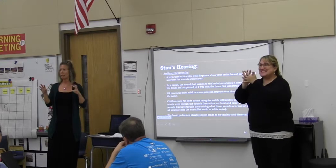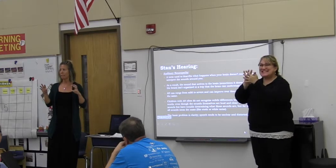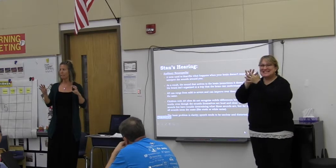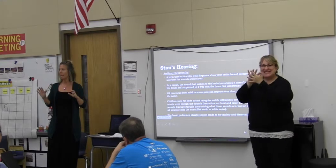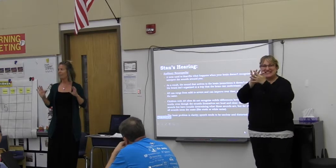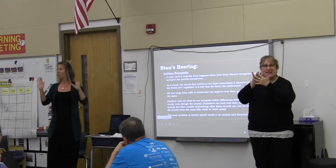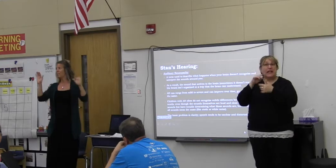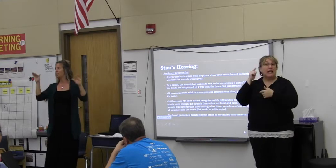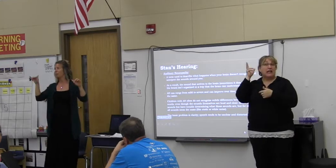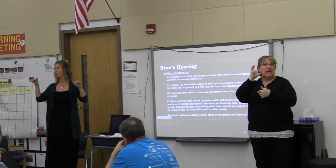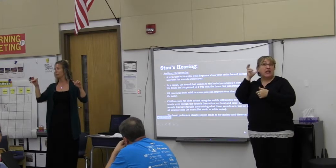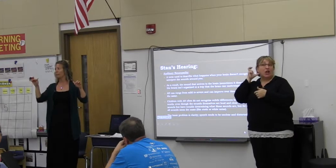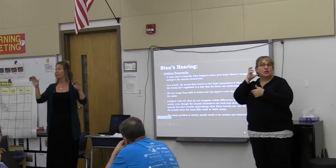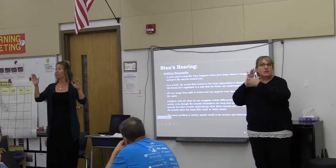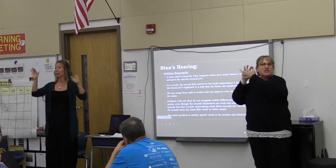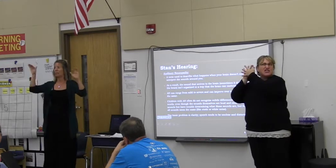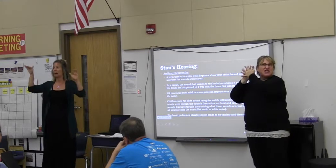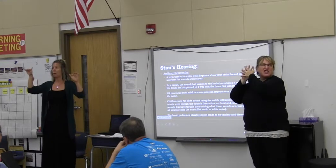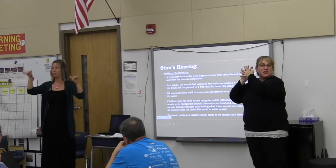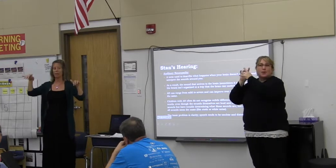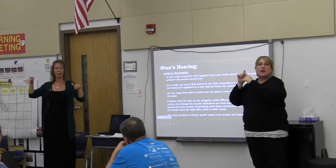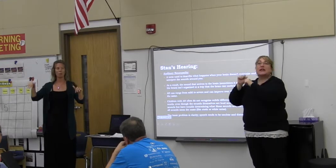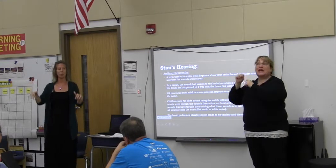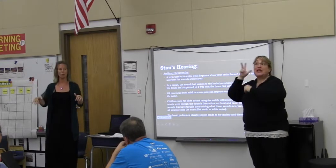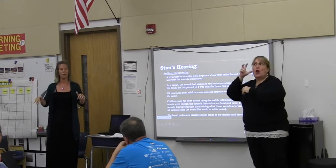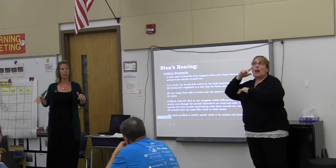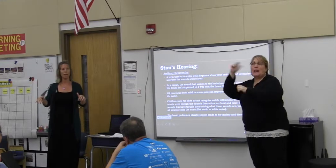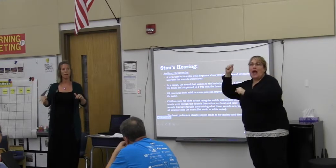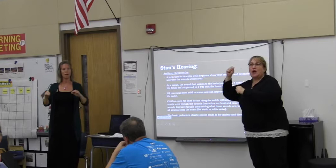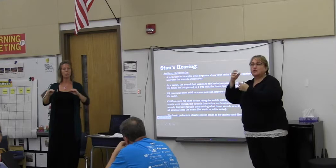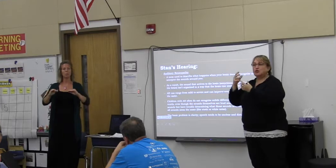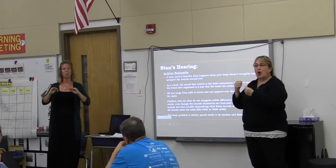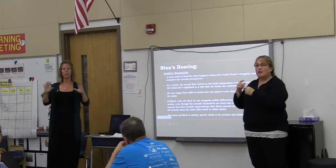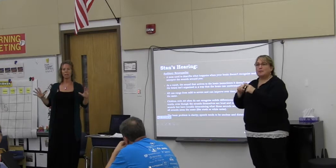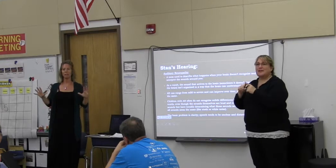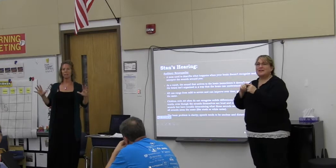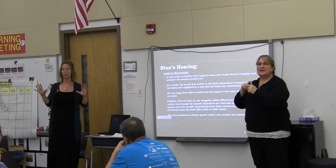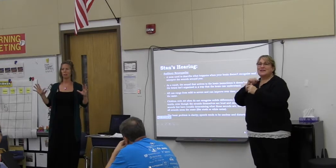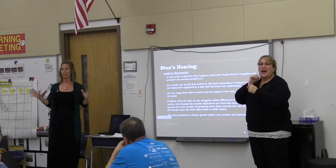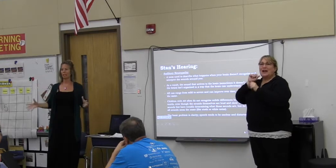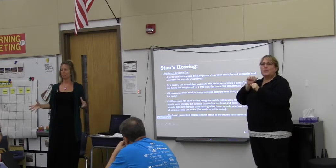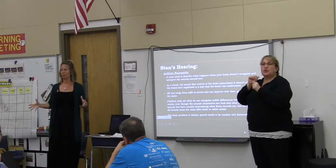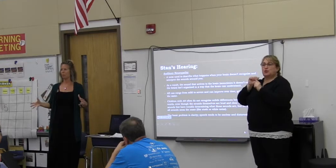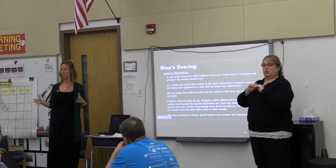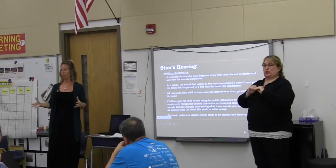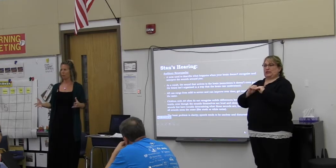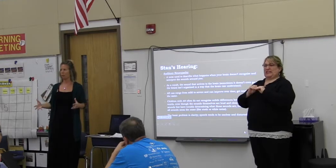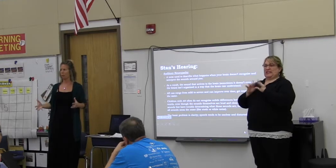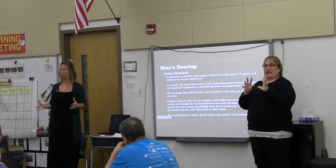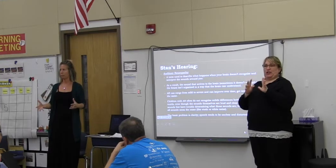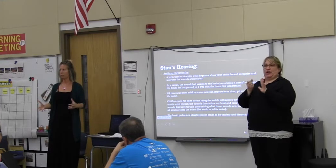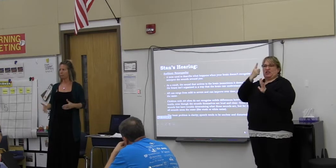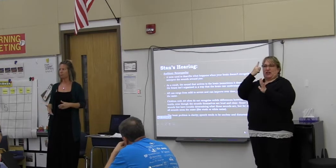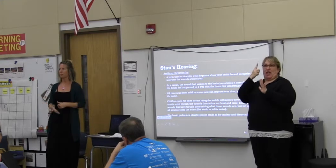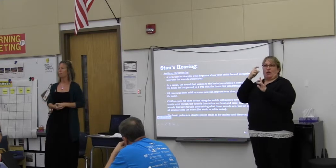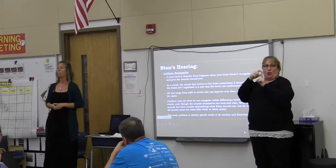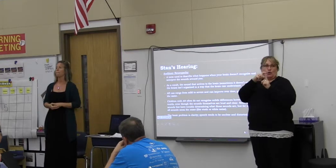sounds coming in. They might even be able to hear how loud they are and how soft they are, but they're not able to hear the clarity of what they're